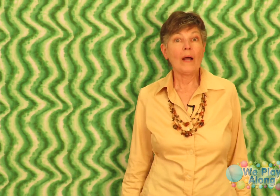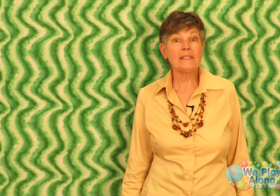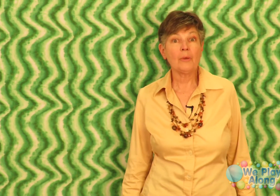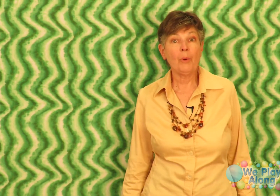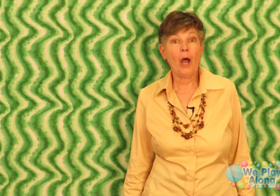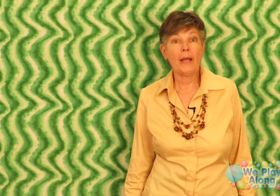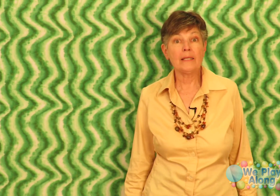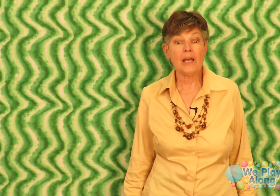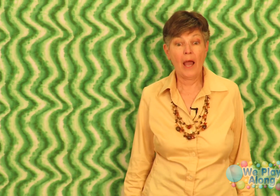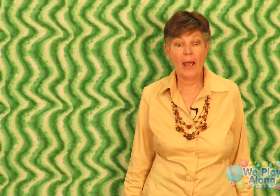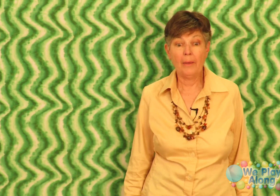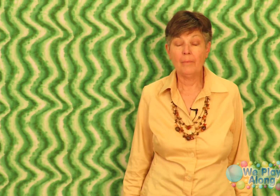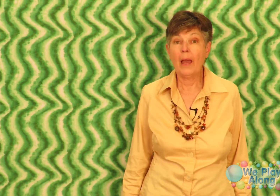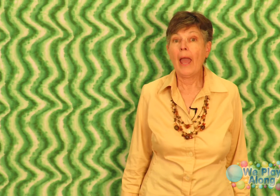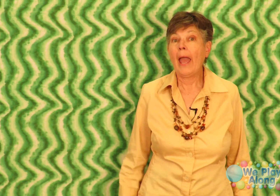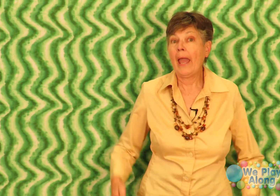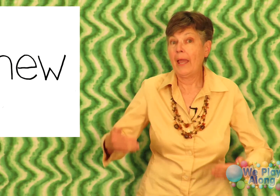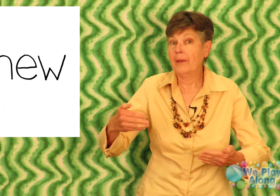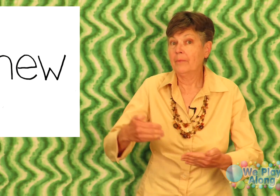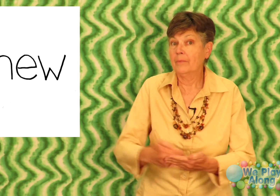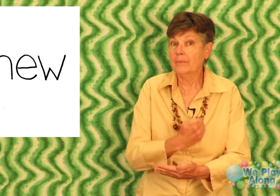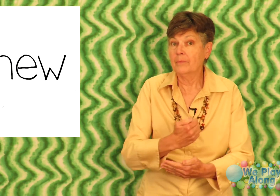Once upon a time,